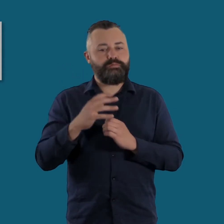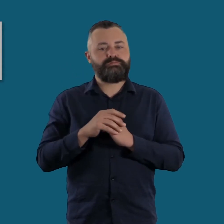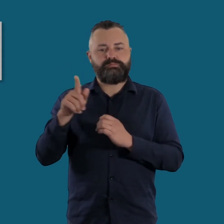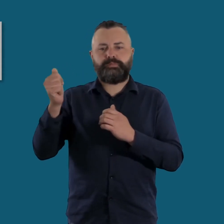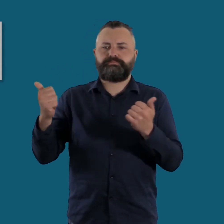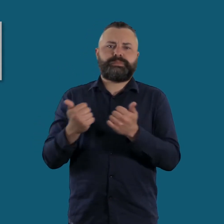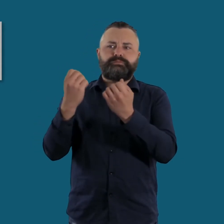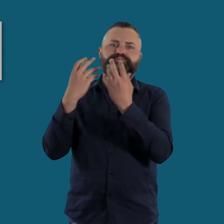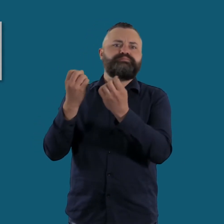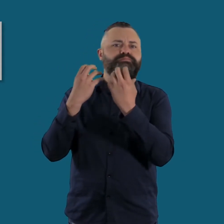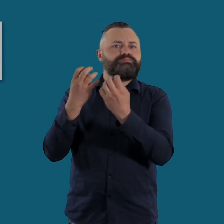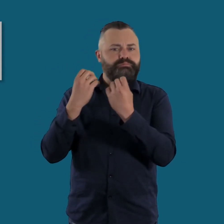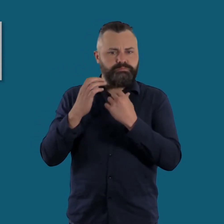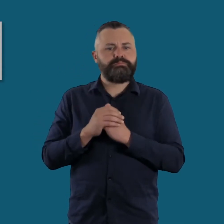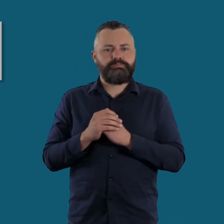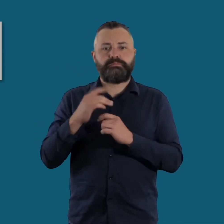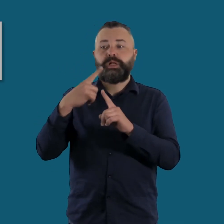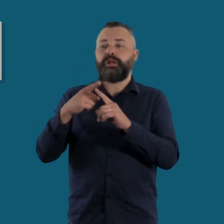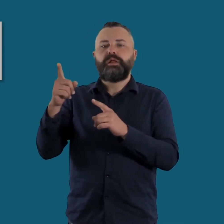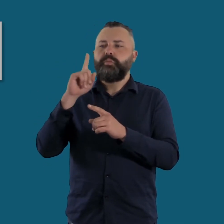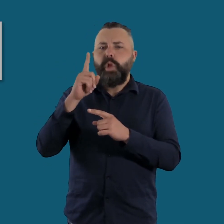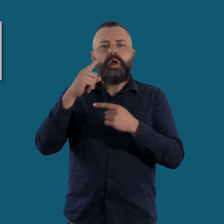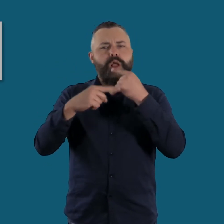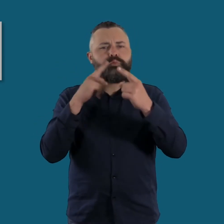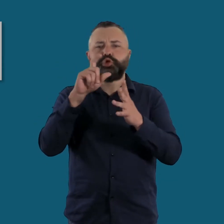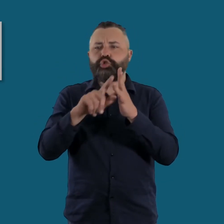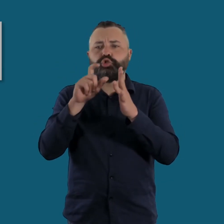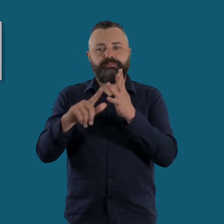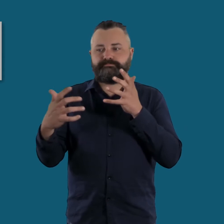You can also get warnings and advisories from each state and territory SES.